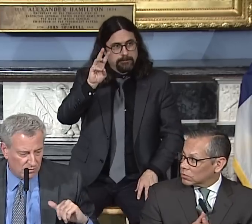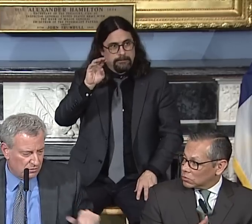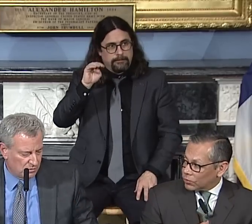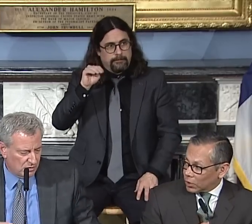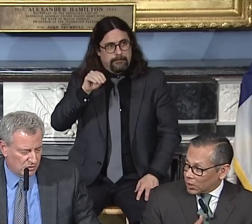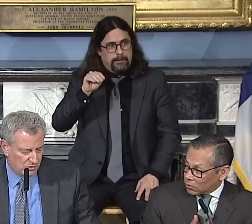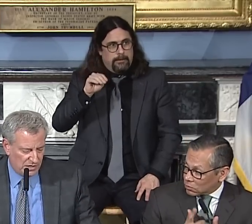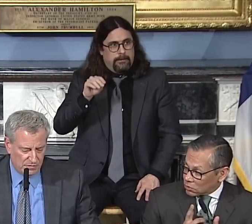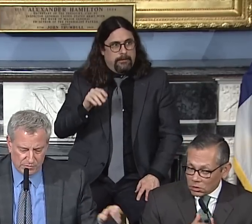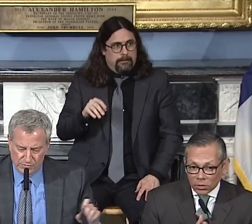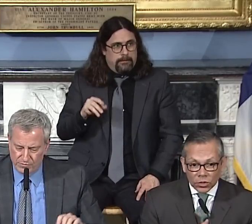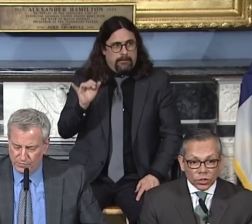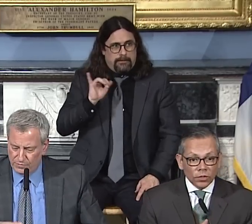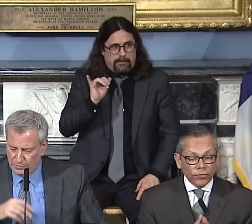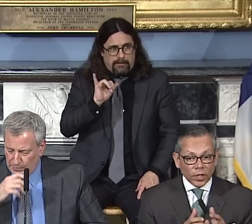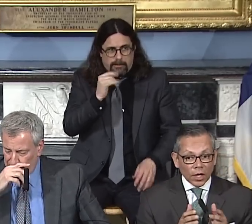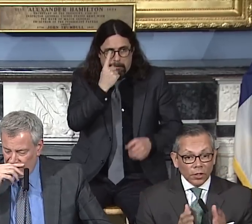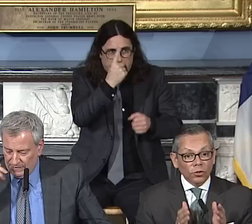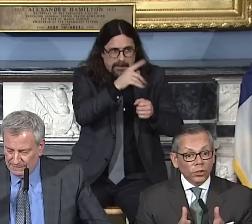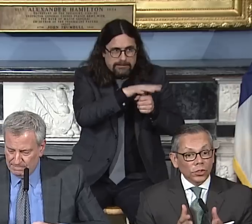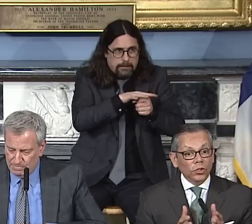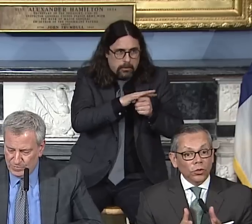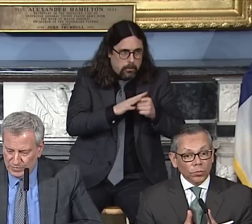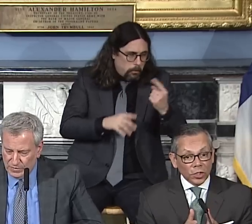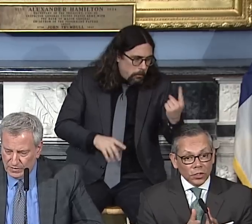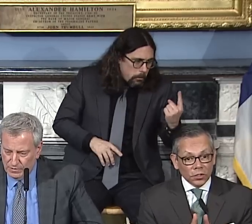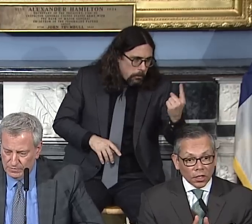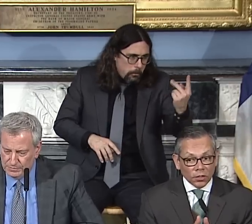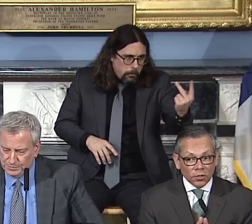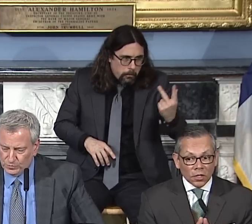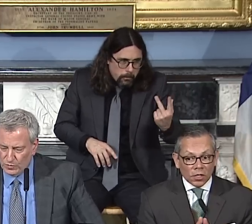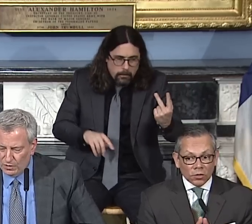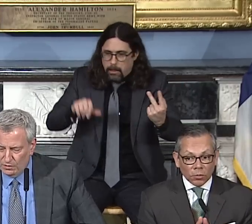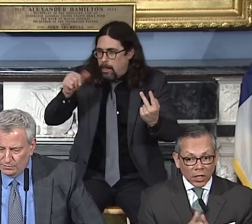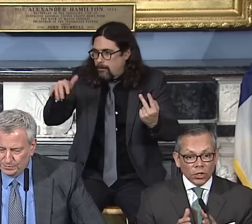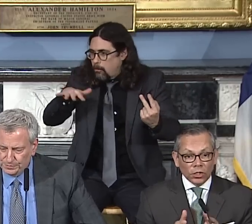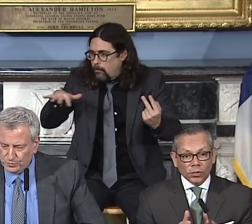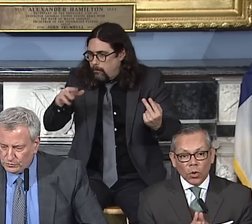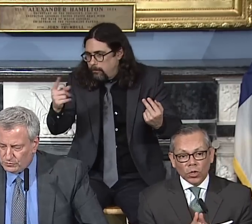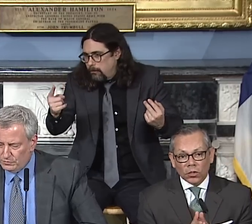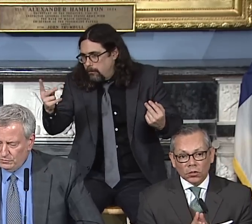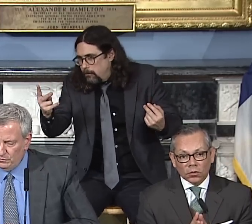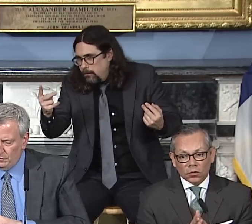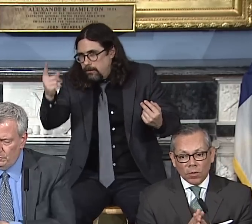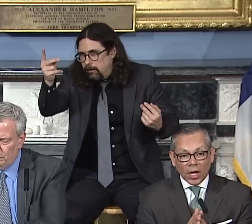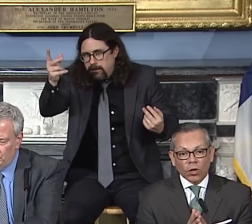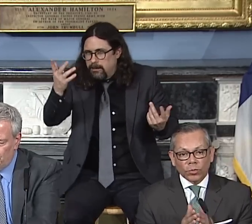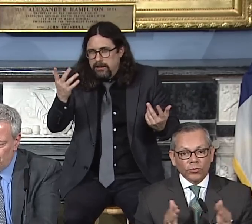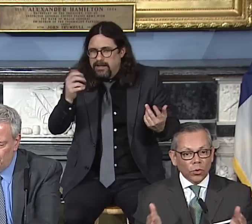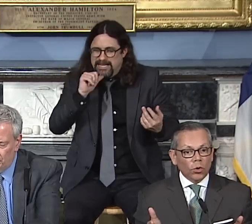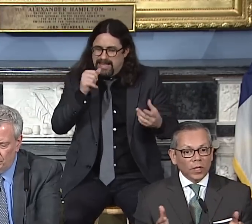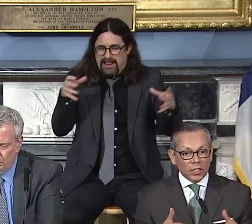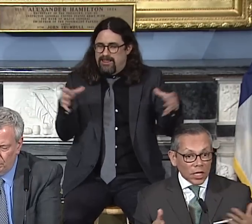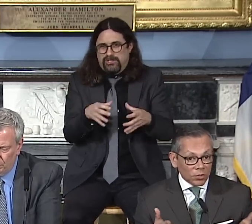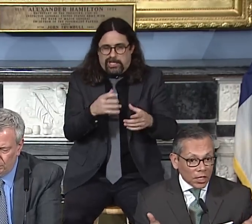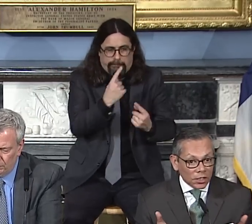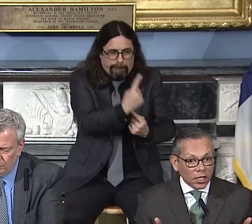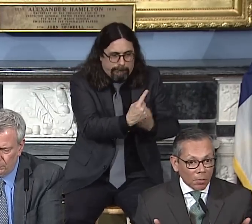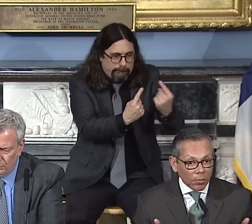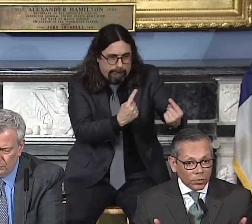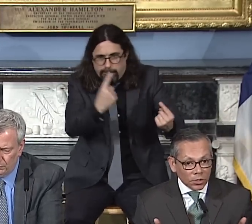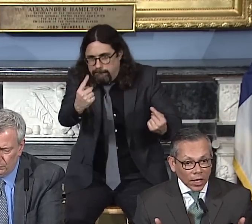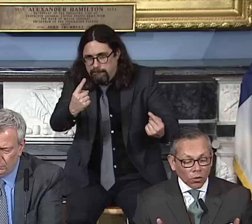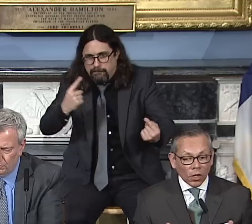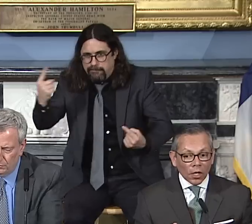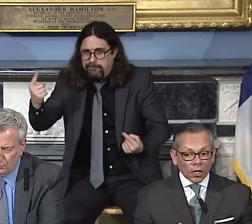add, or? If I may, go ahead. I think there is another piece that the mayor has spoken about before many times. It hasn't